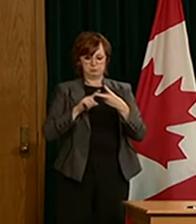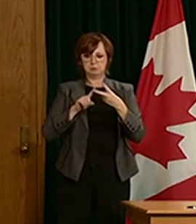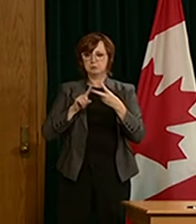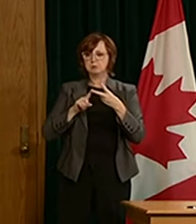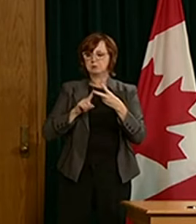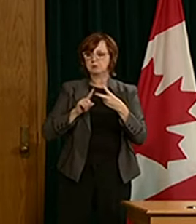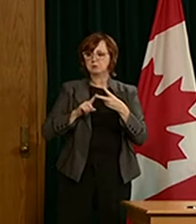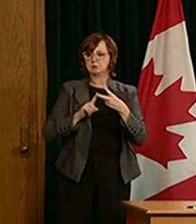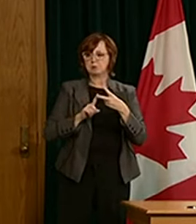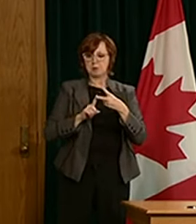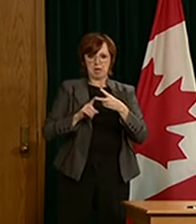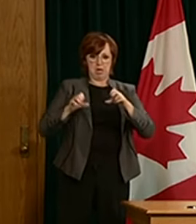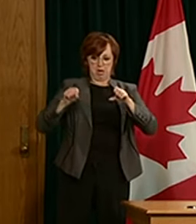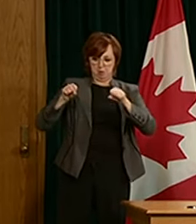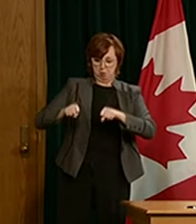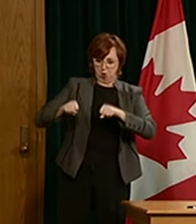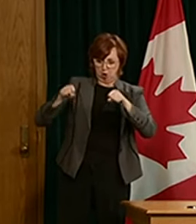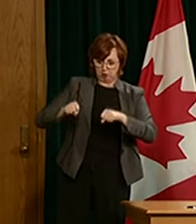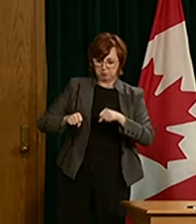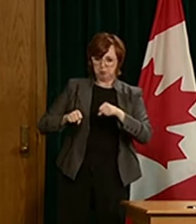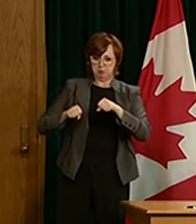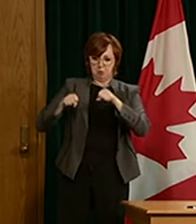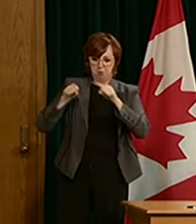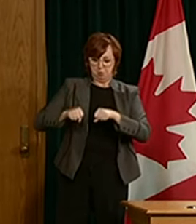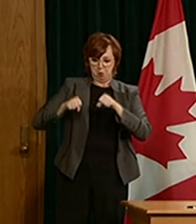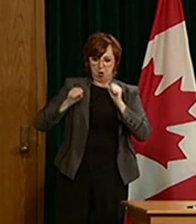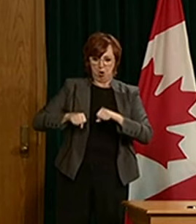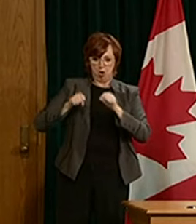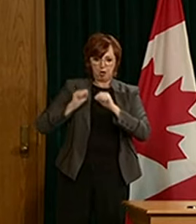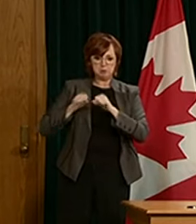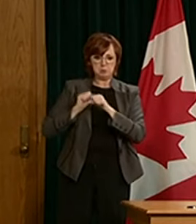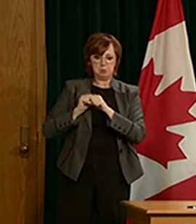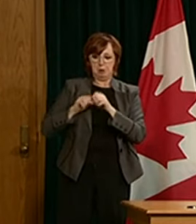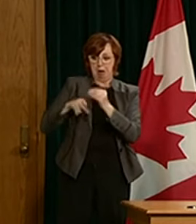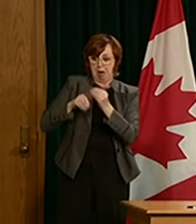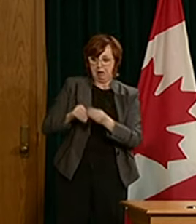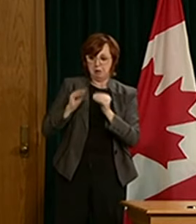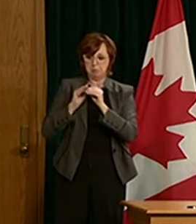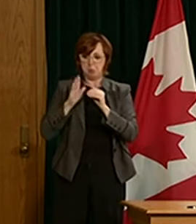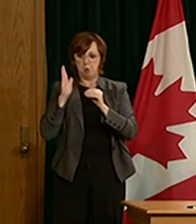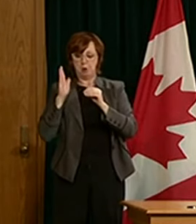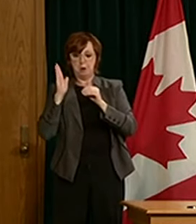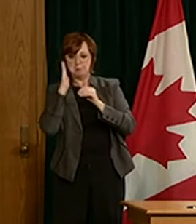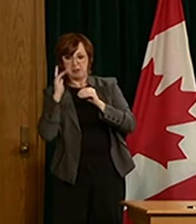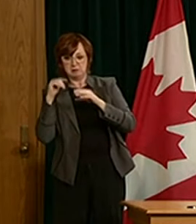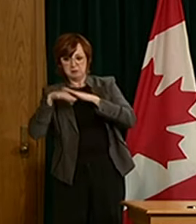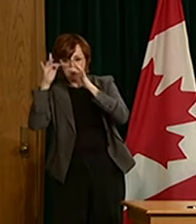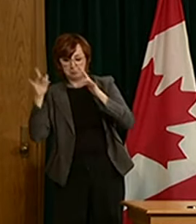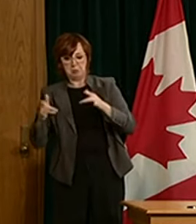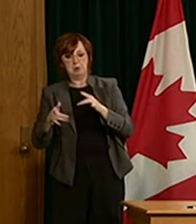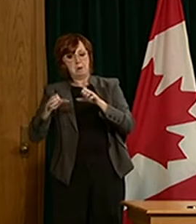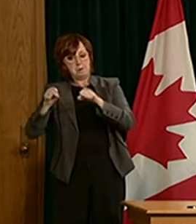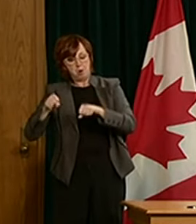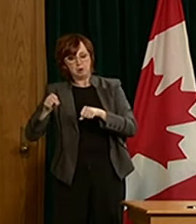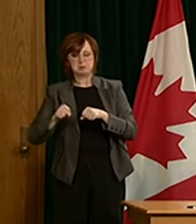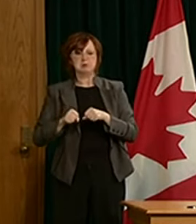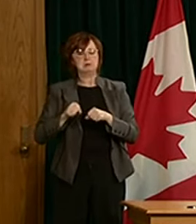point in time. We have plans to do that, but we would only start ramping that up if we saw an indication from